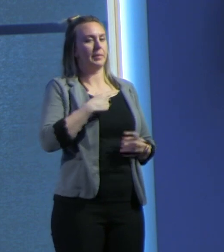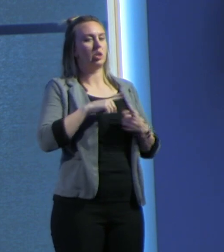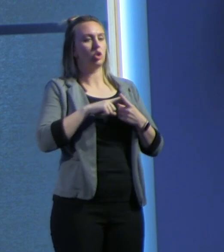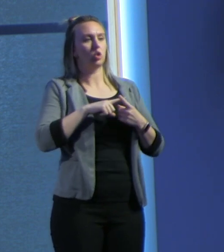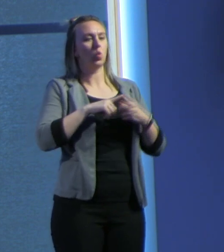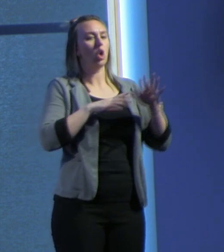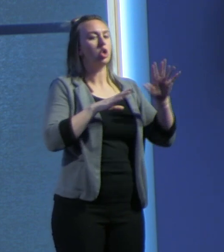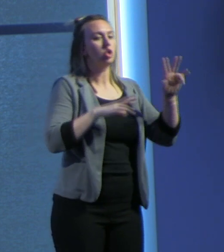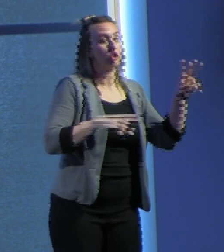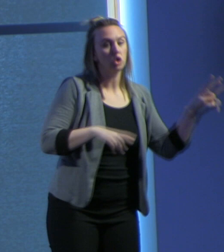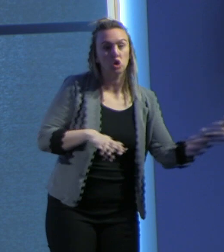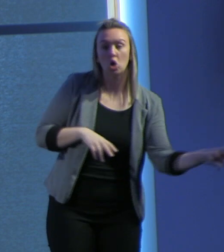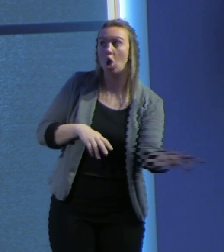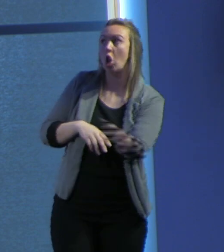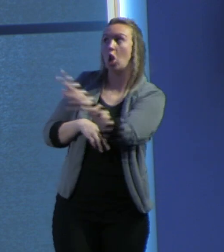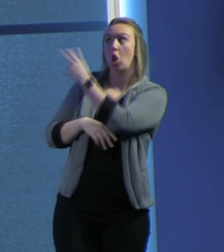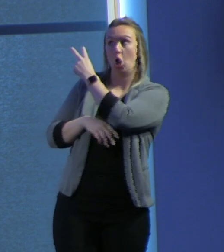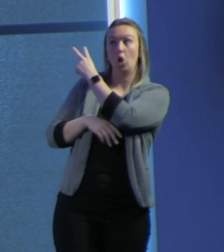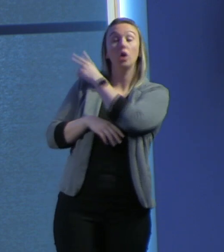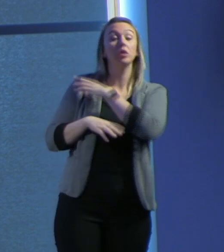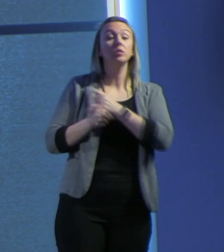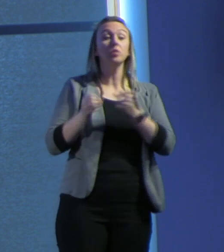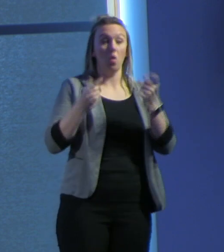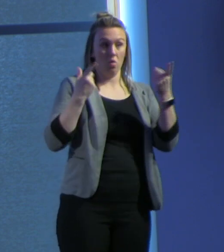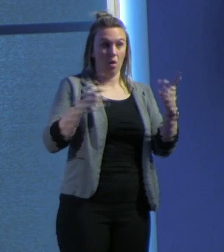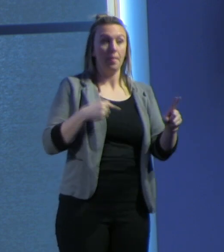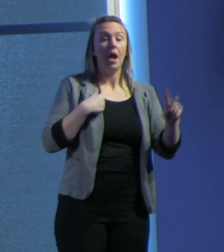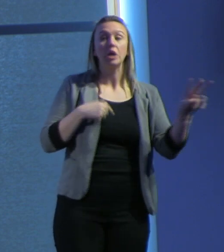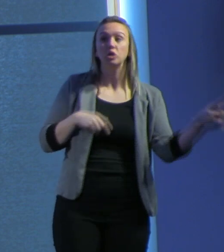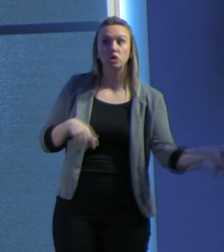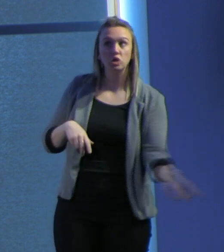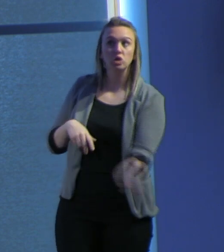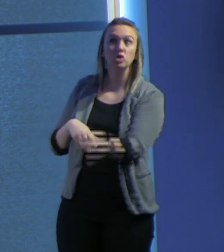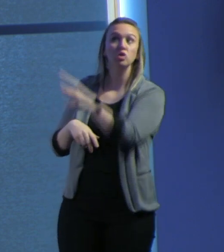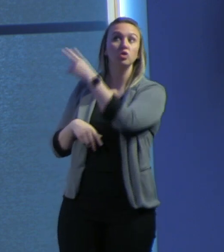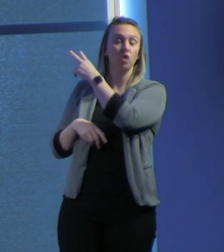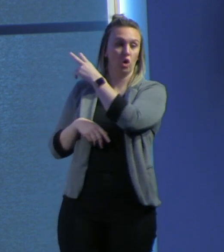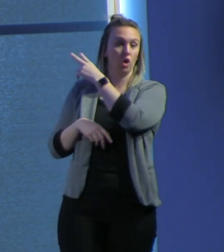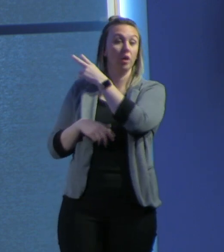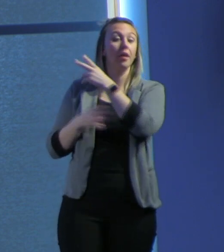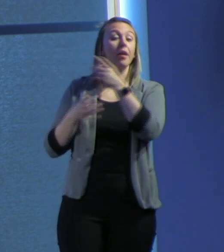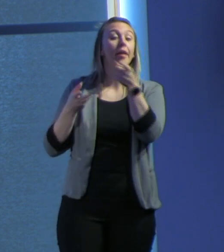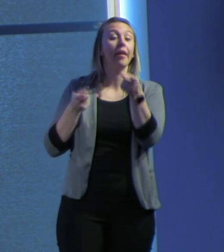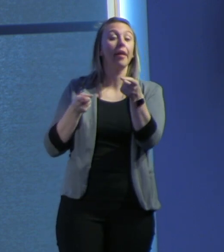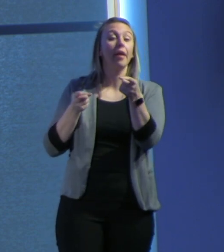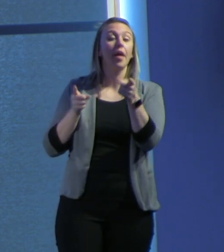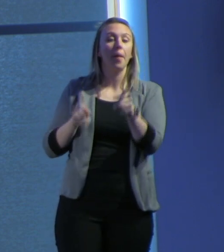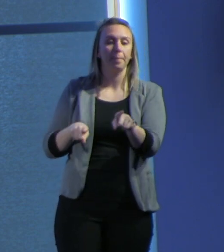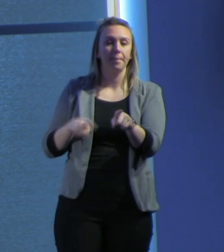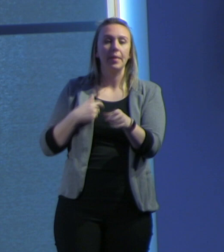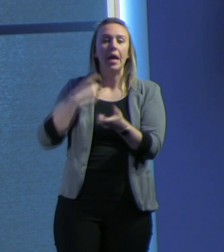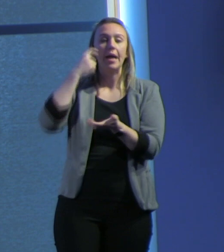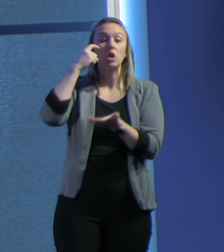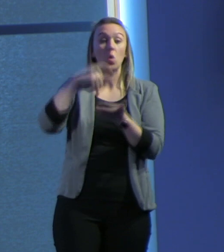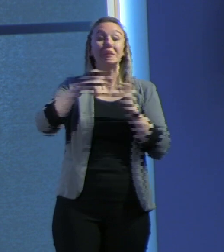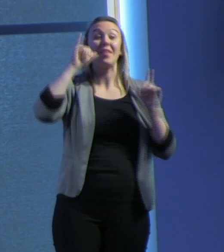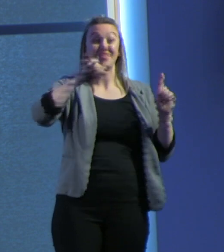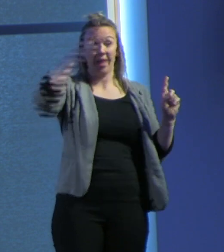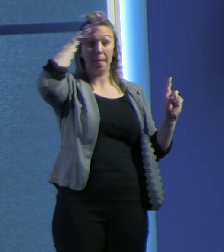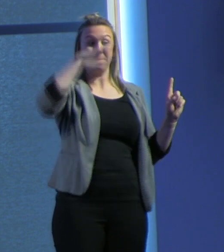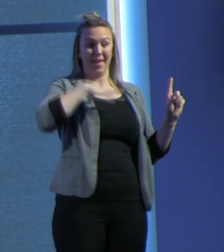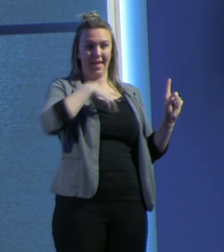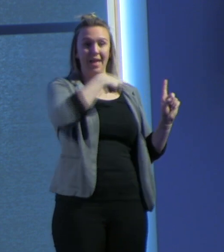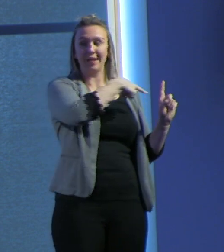again. And so I turn and I just kind of glance back over my shoulder, and when I do that, I notice that he